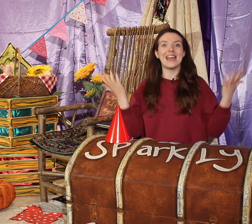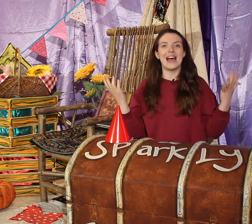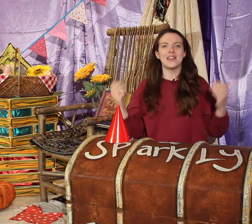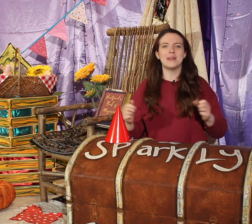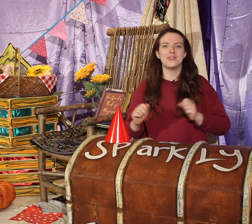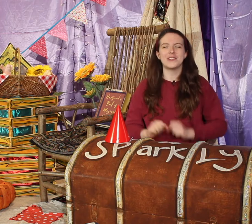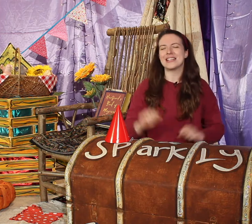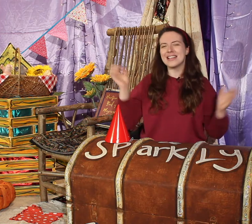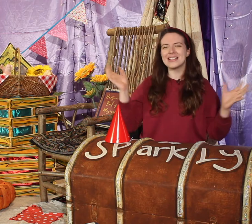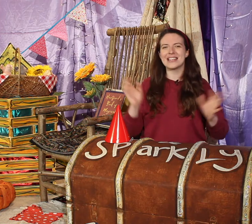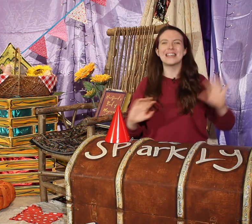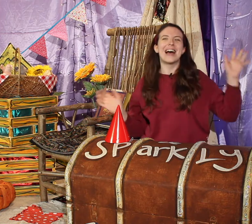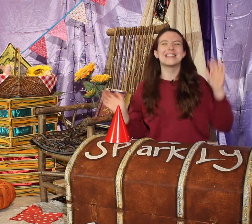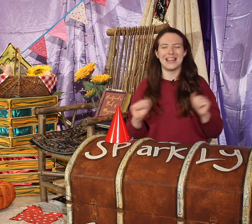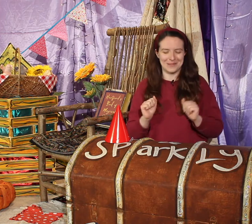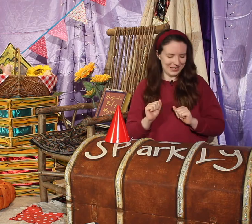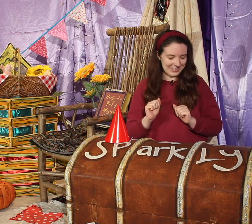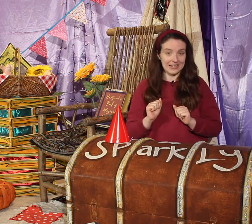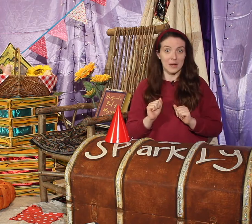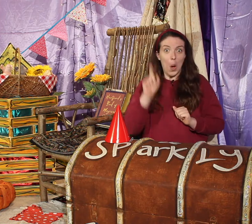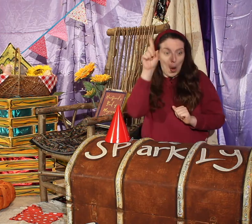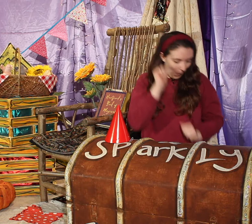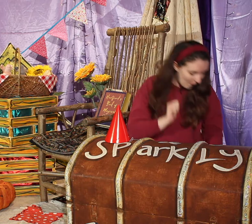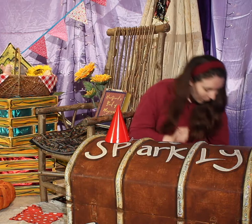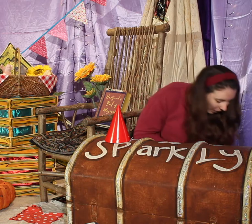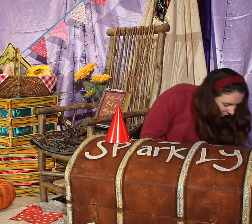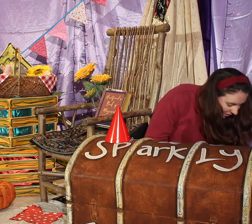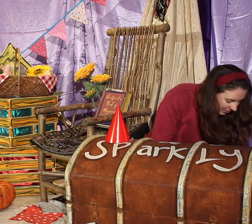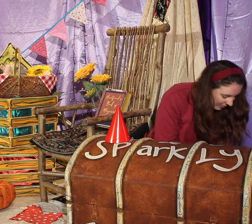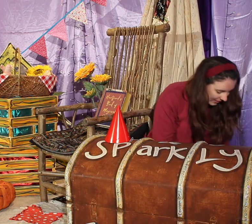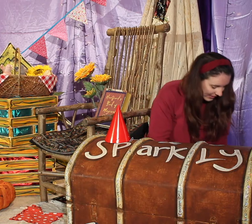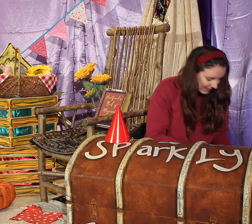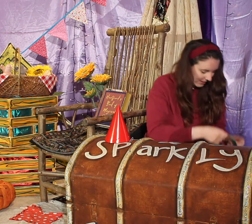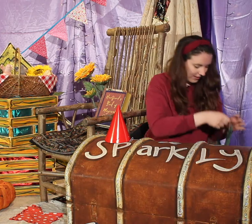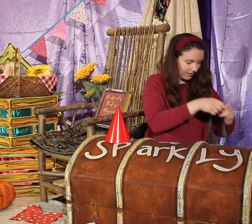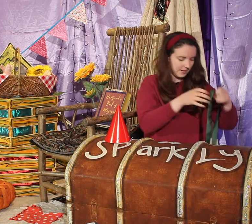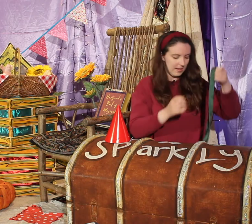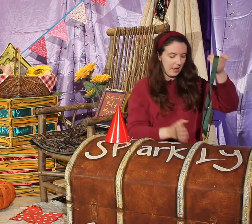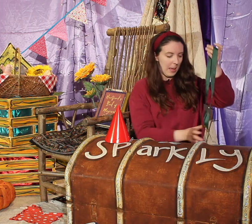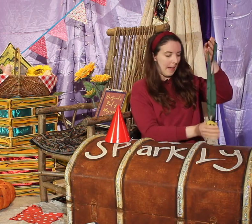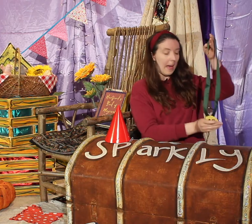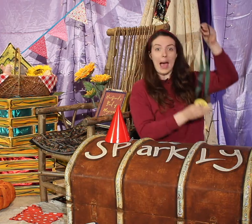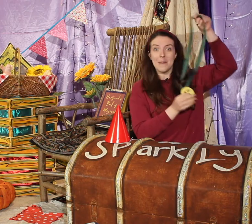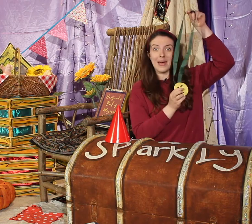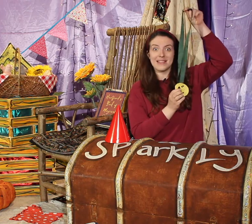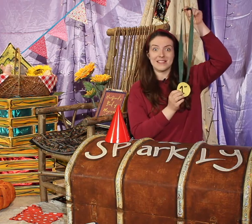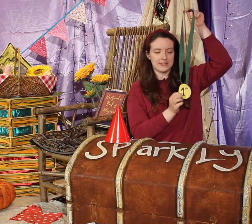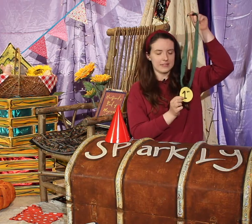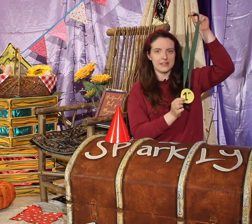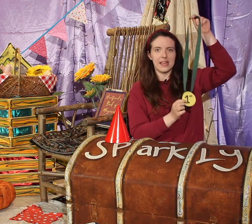hat that makes you feel like dancing and celebrating. We're also gonna need a medal. If